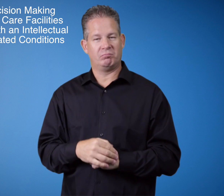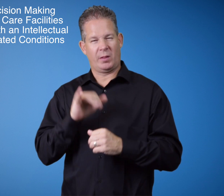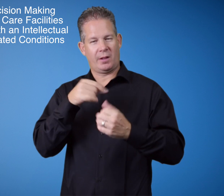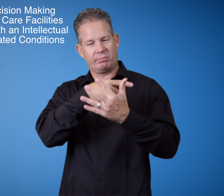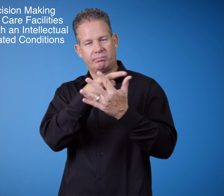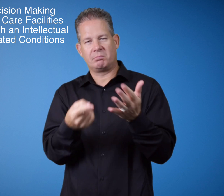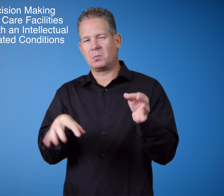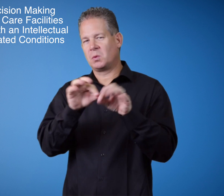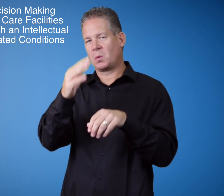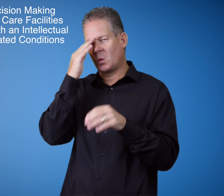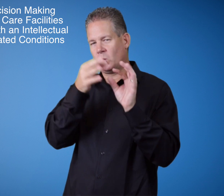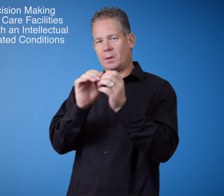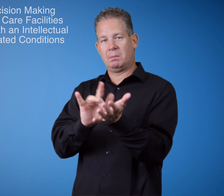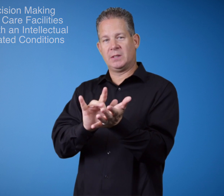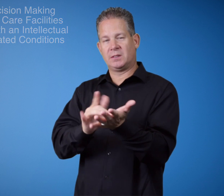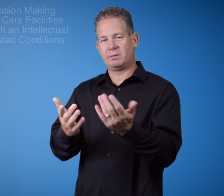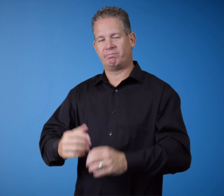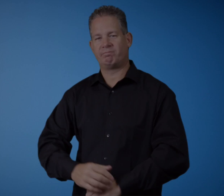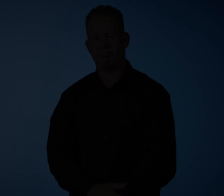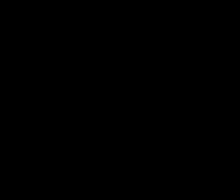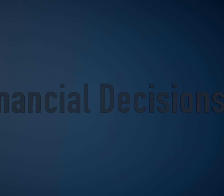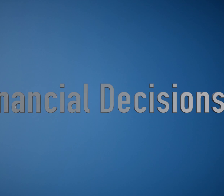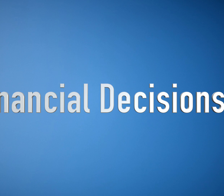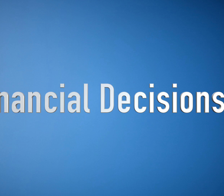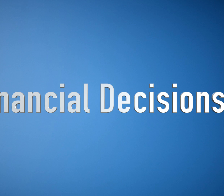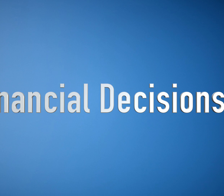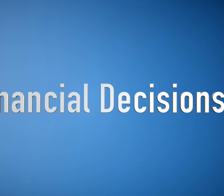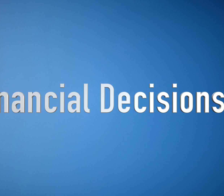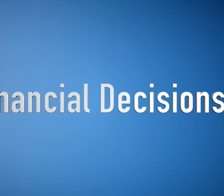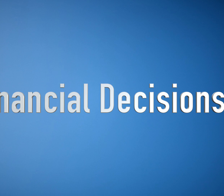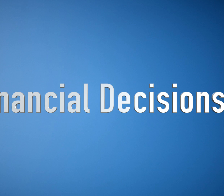are some of the important things that you need to know regarding medical decisions.